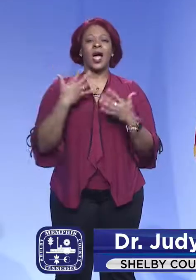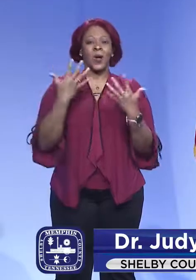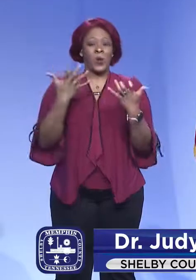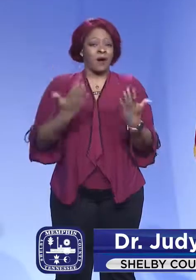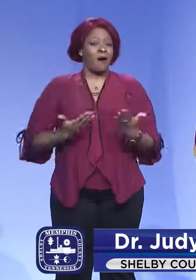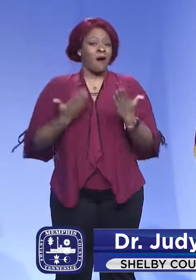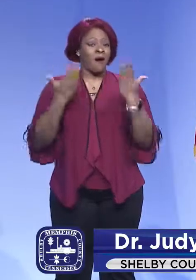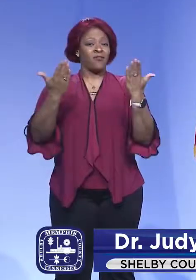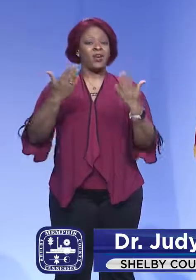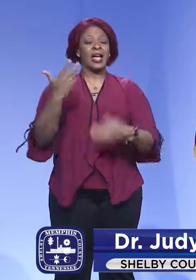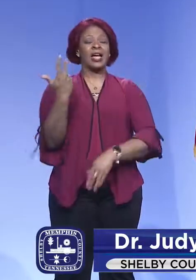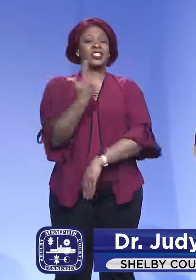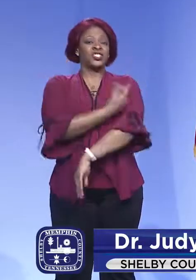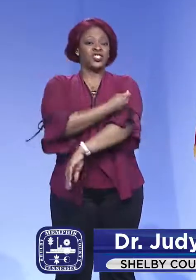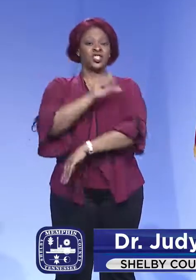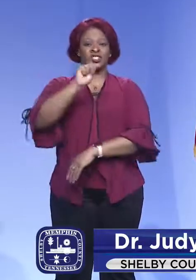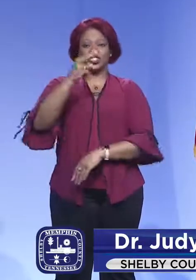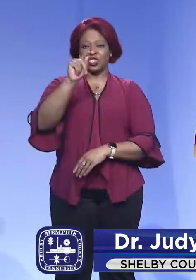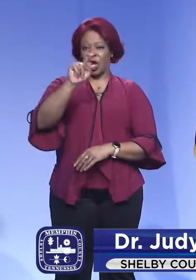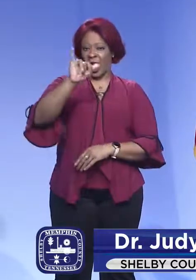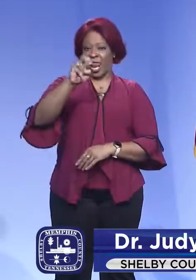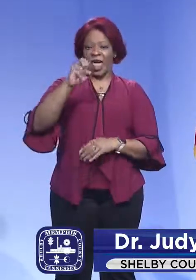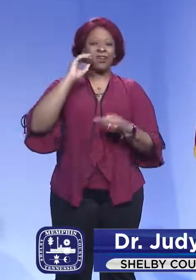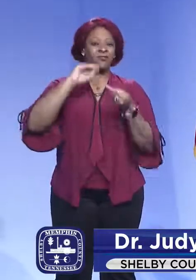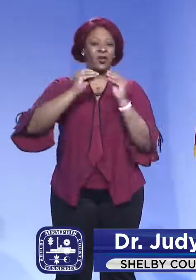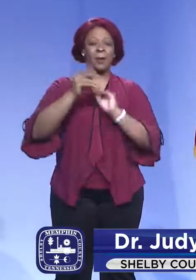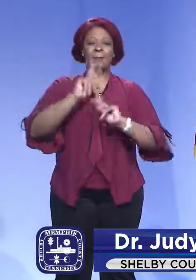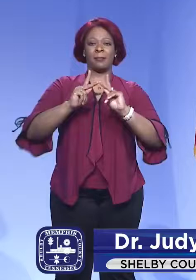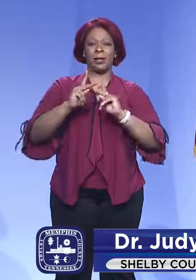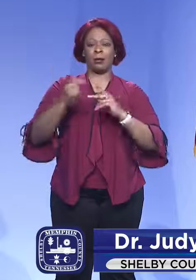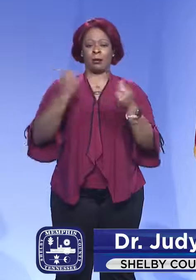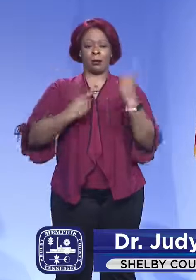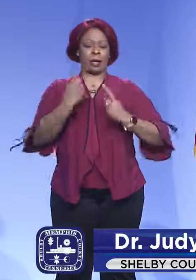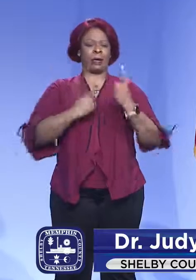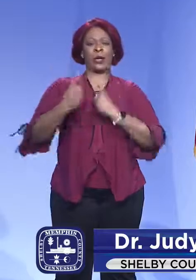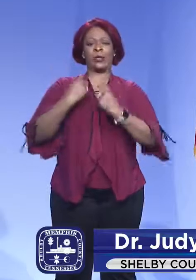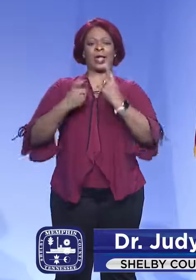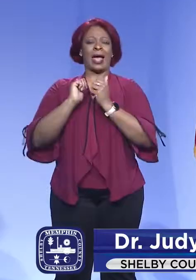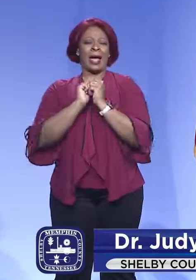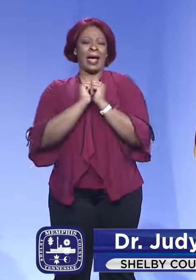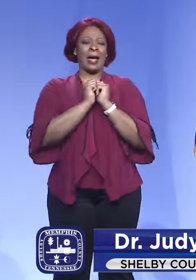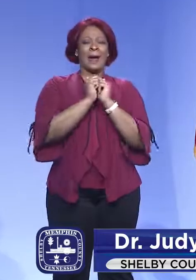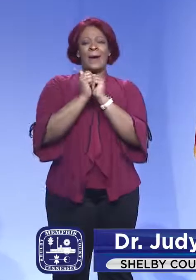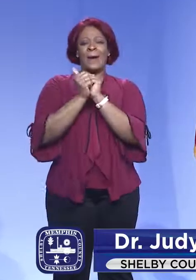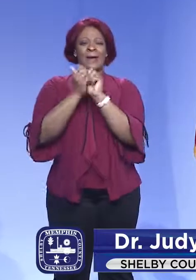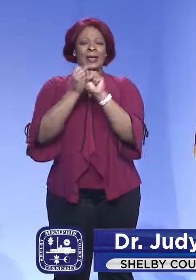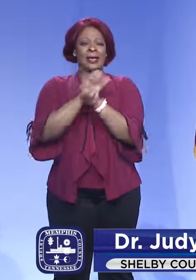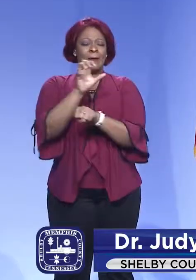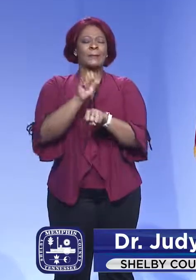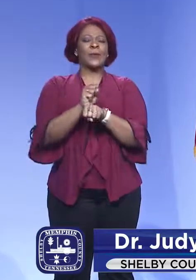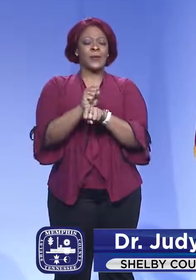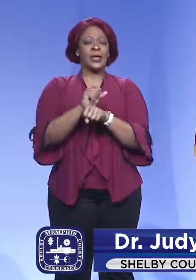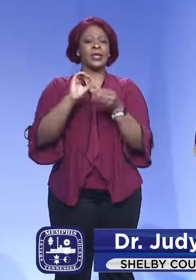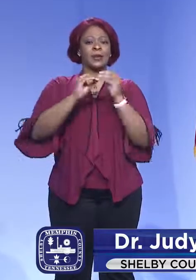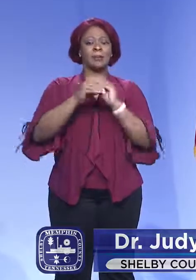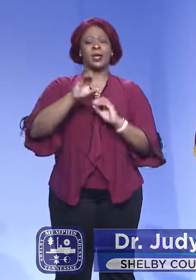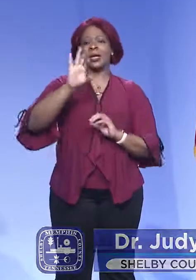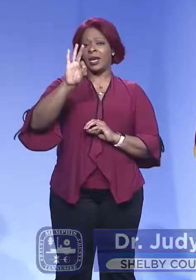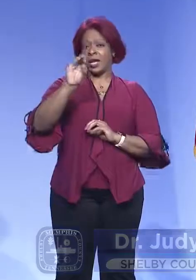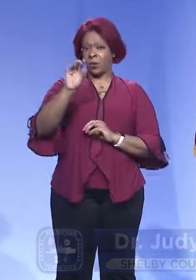may, the shot line telephone number, because a number of people have questions about how to get an appointment. That number